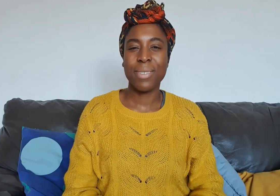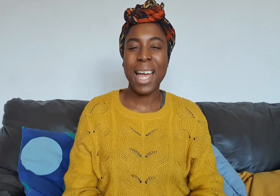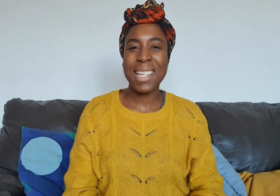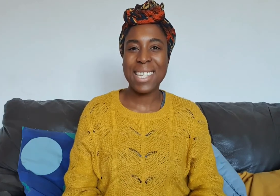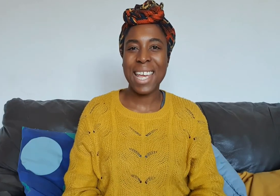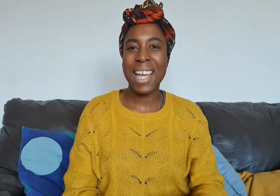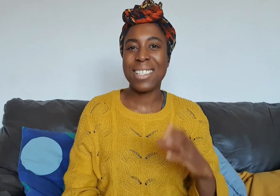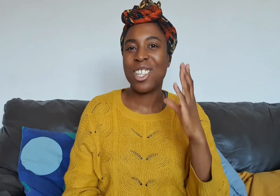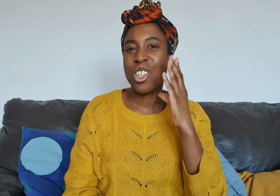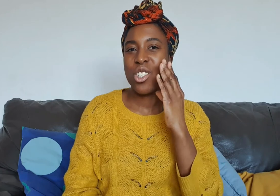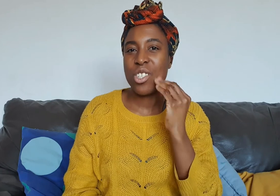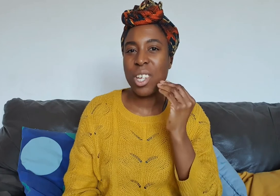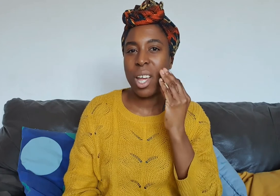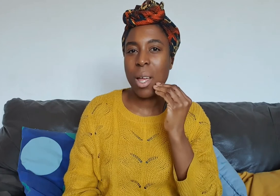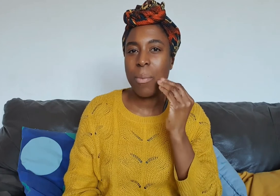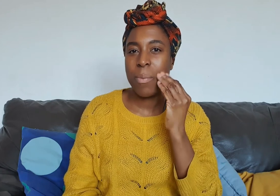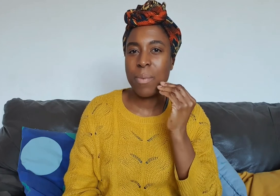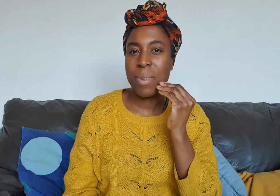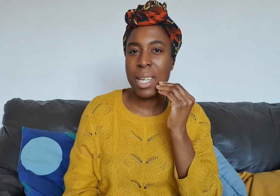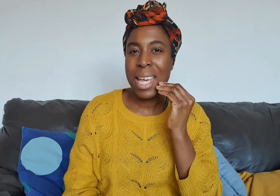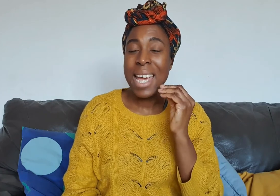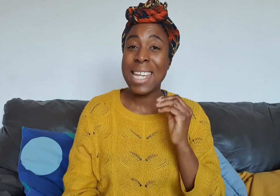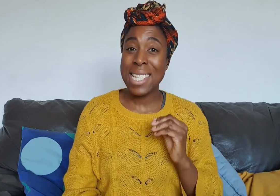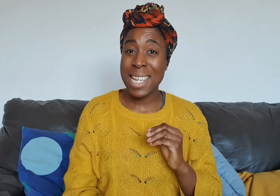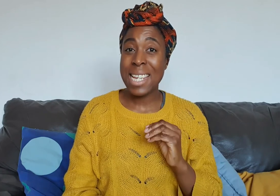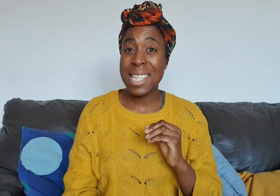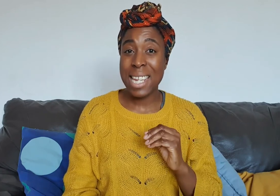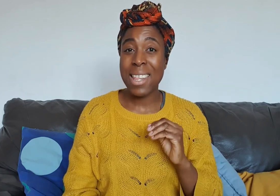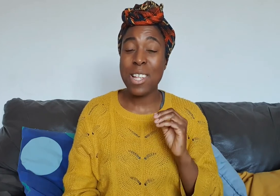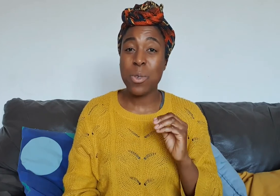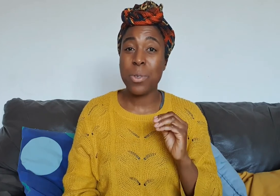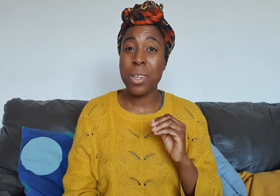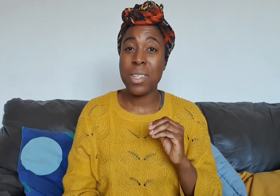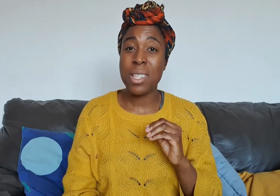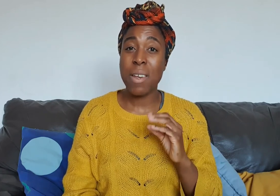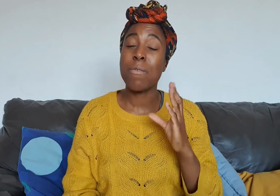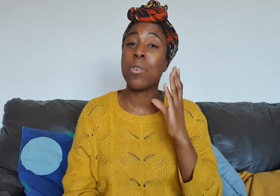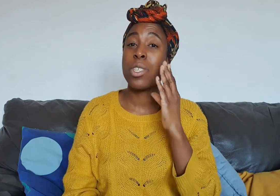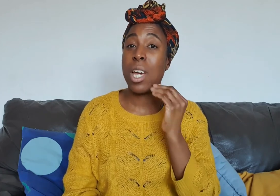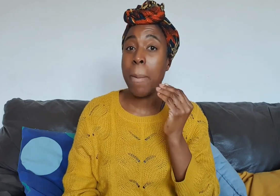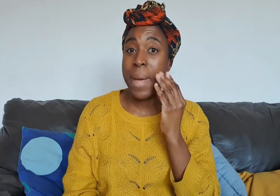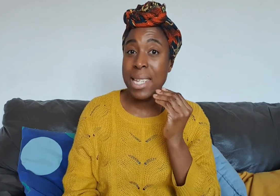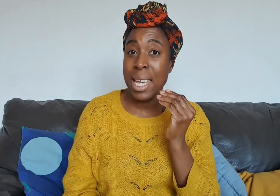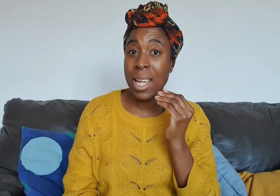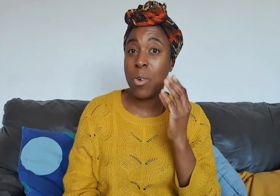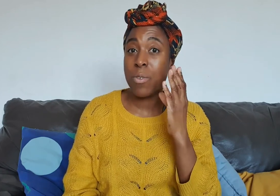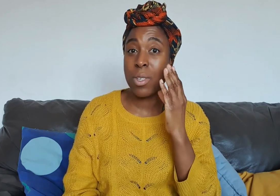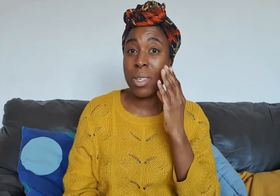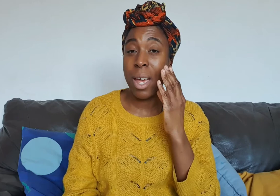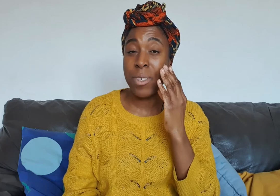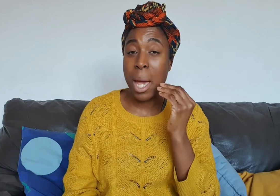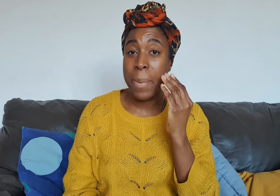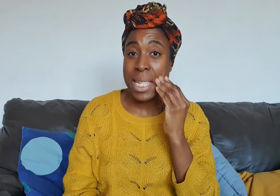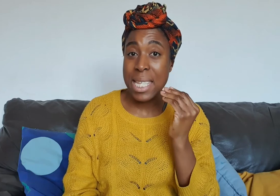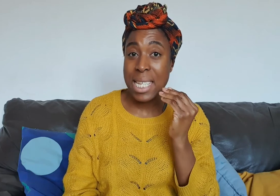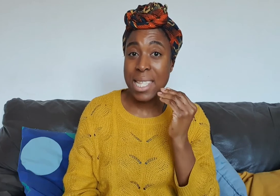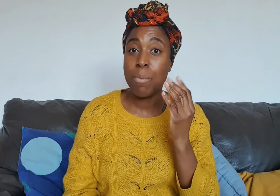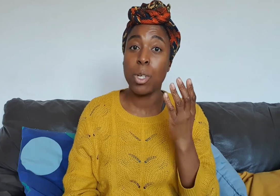And again, sugar. Incidentally, that's also the sign for diabetic, or if you have diabetes, because